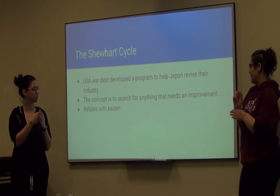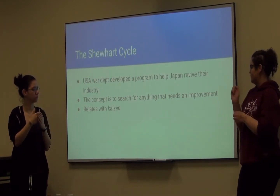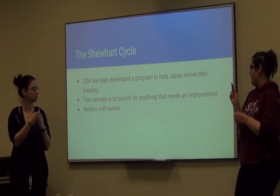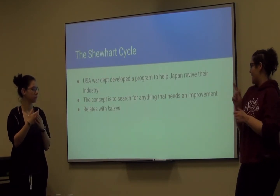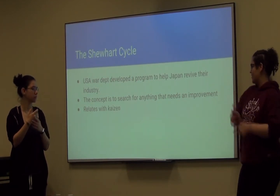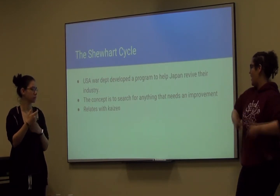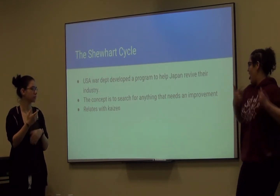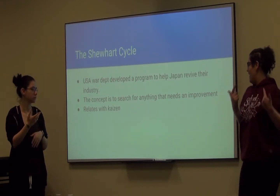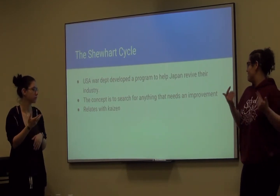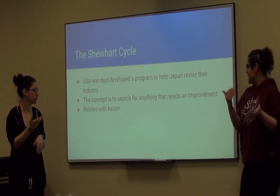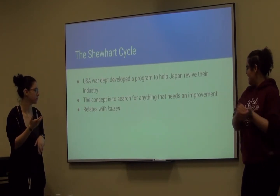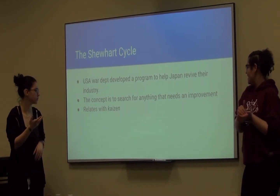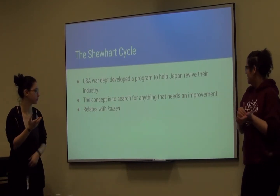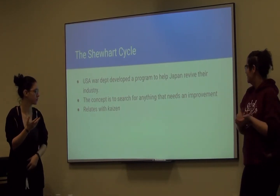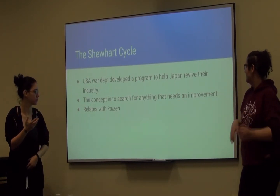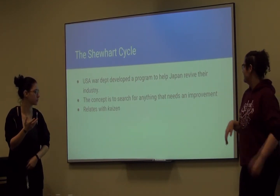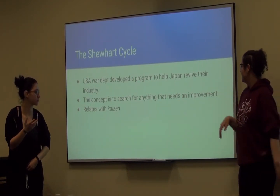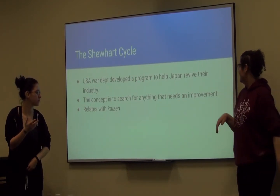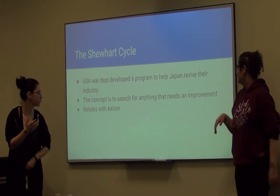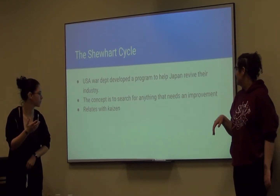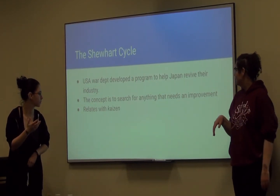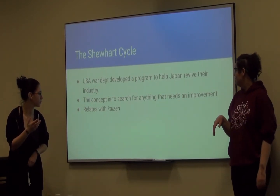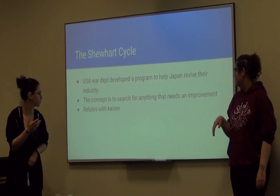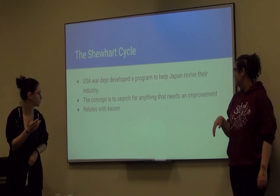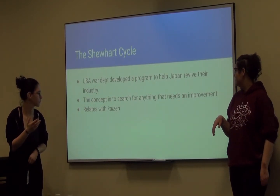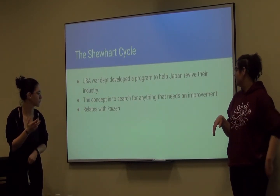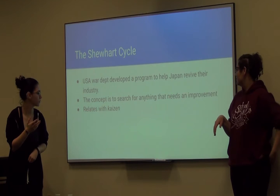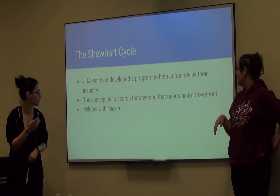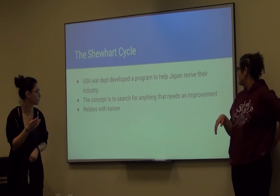revive their industry and bring it back to what it was.